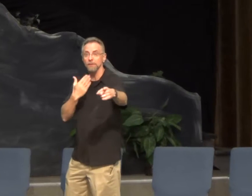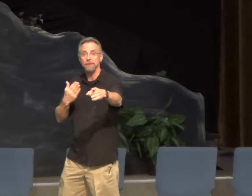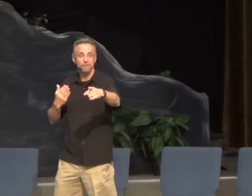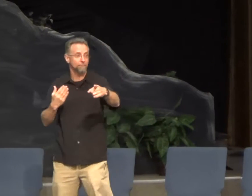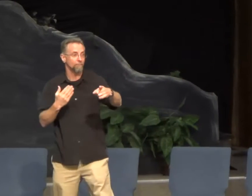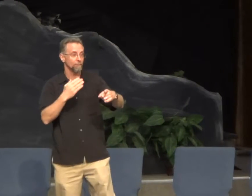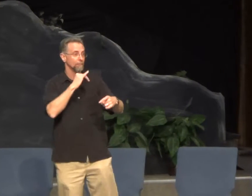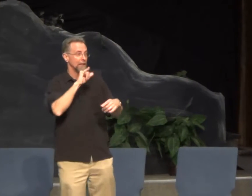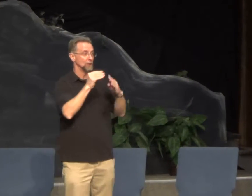Was it in Israel?